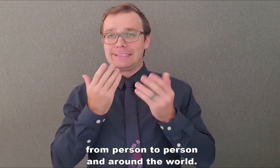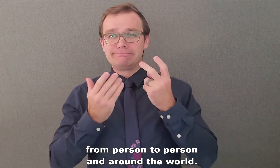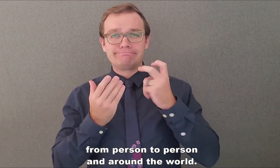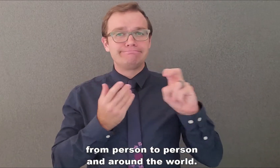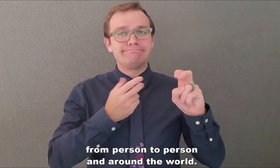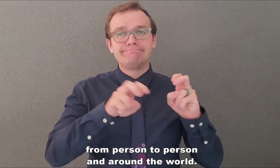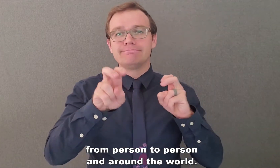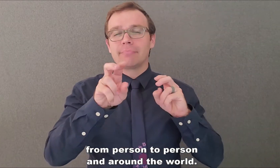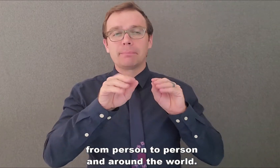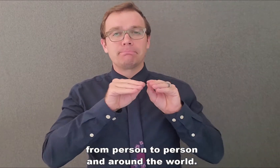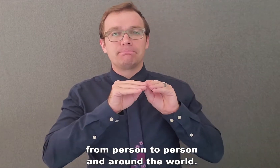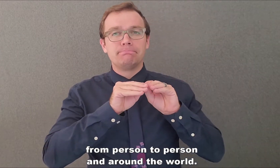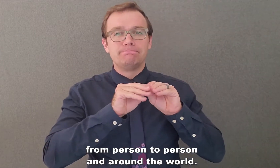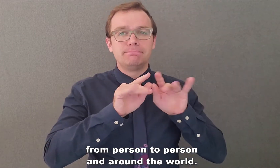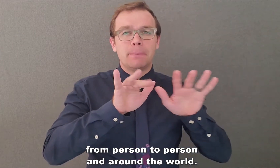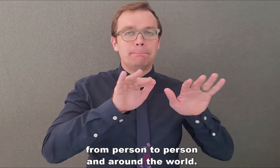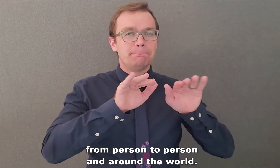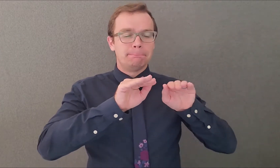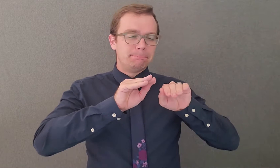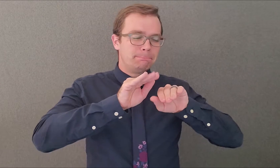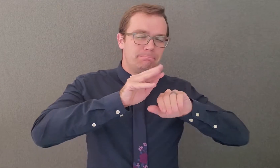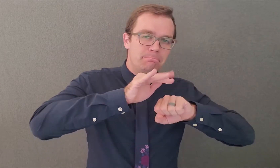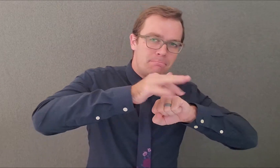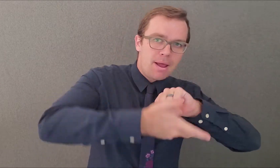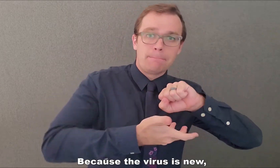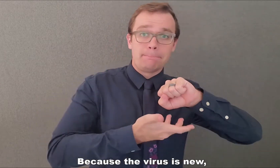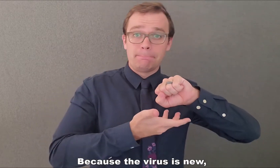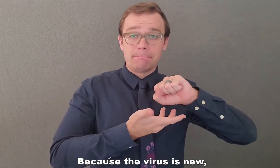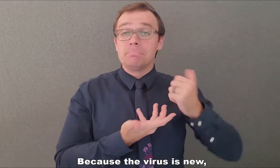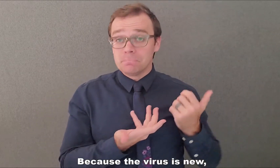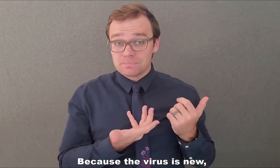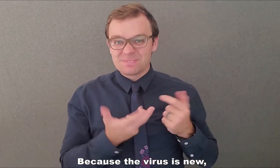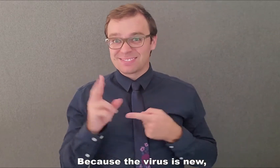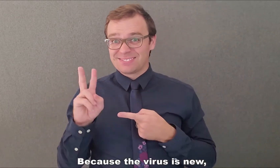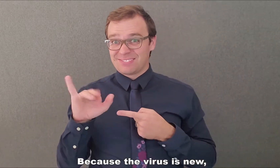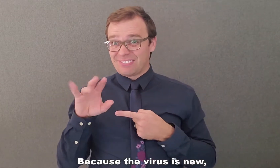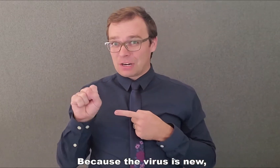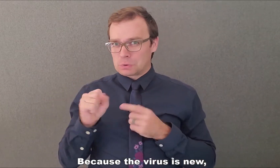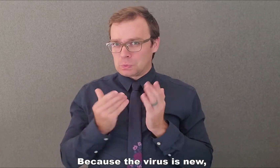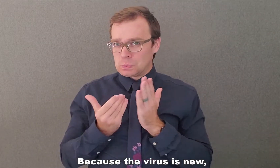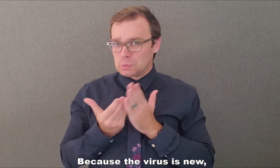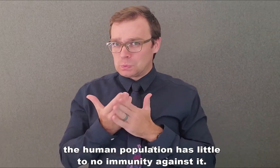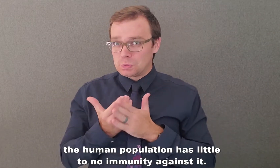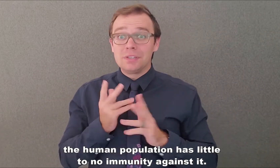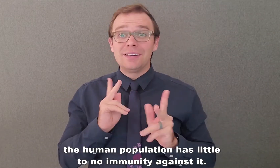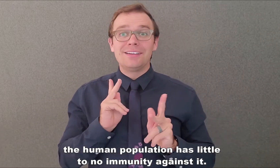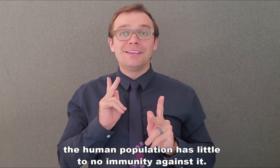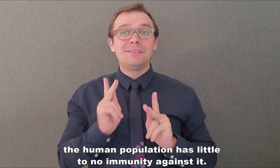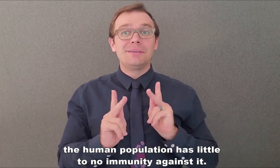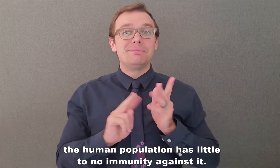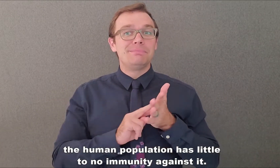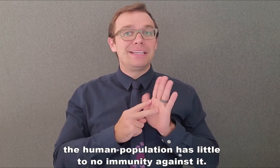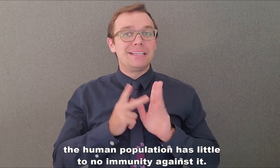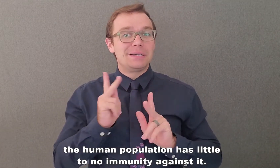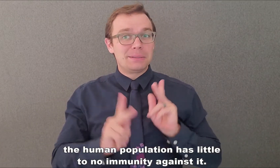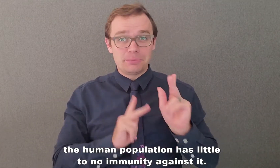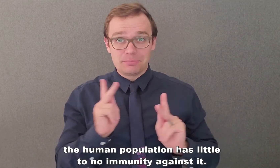person and around the world. Because the virus is new, the human population has little to